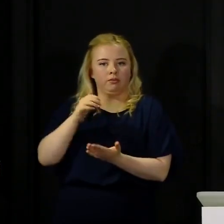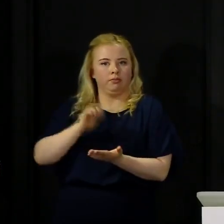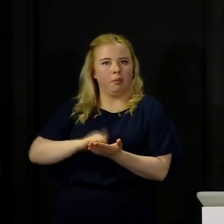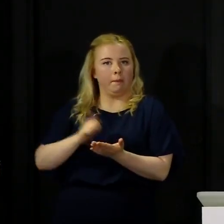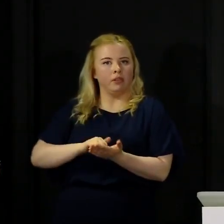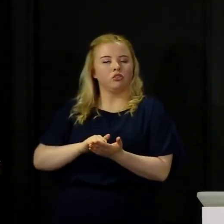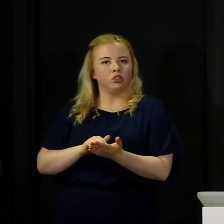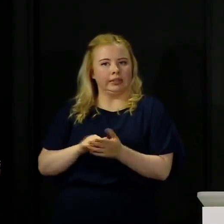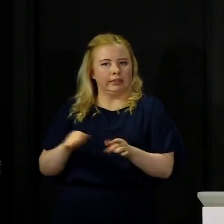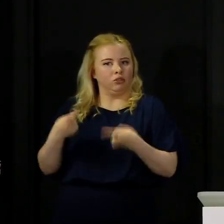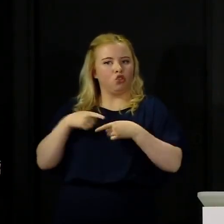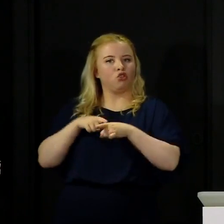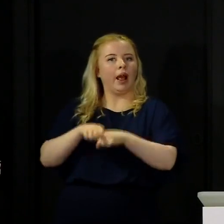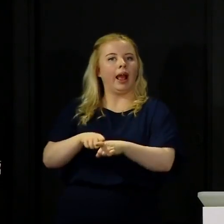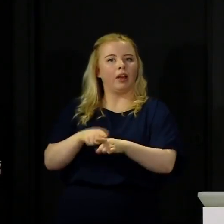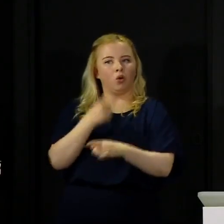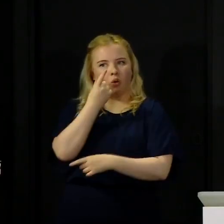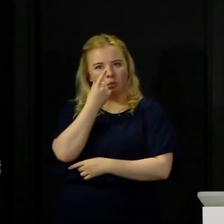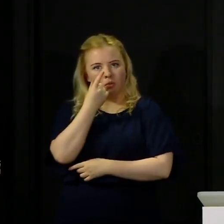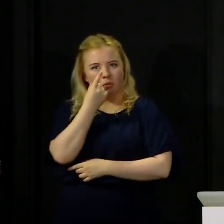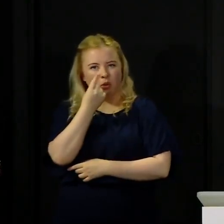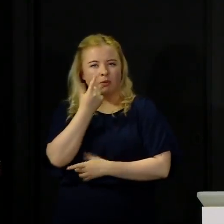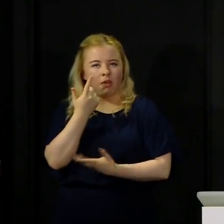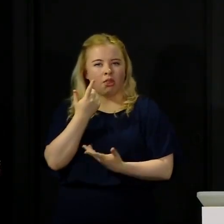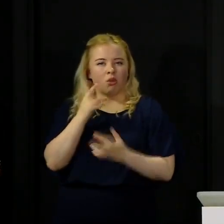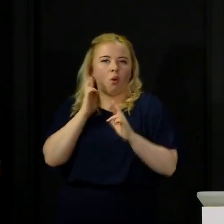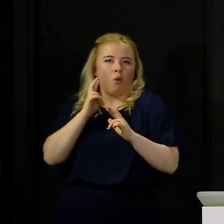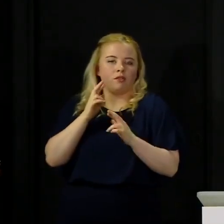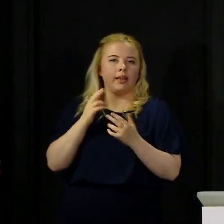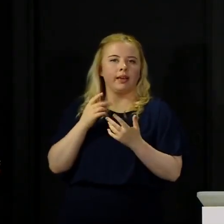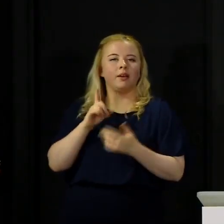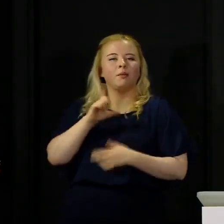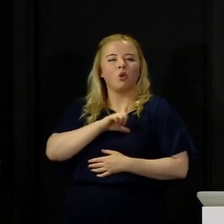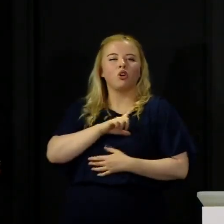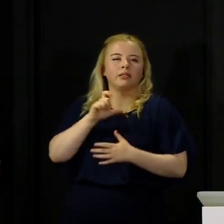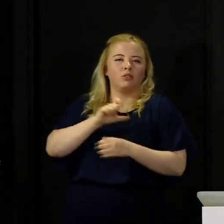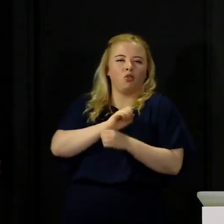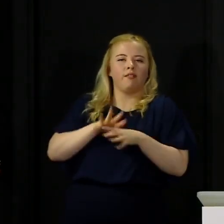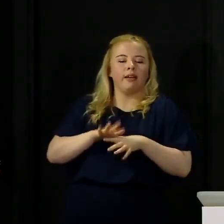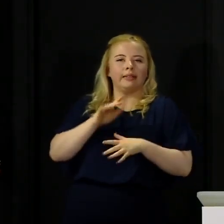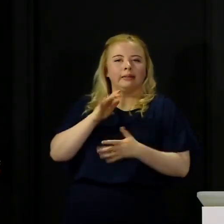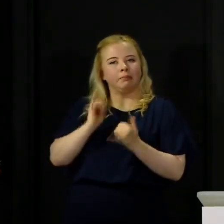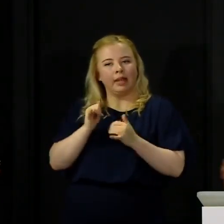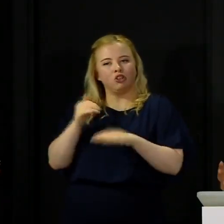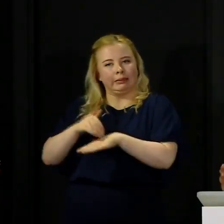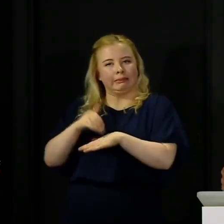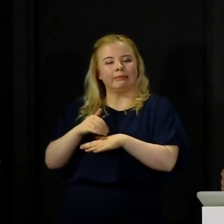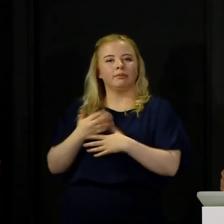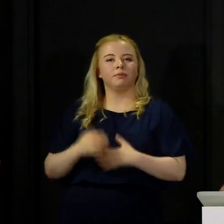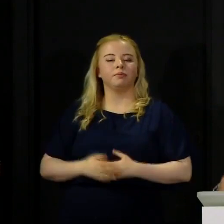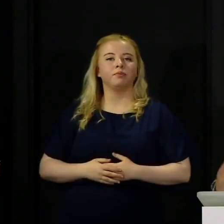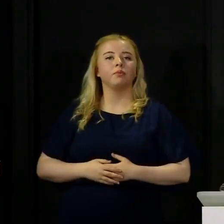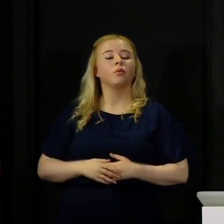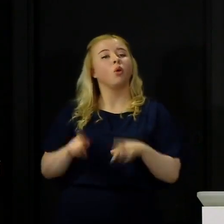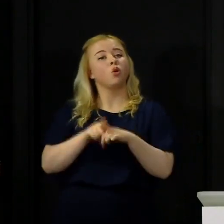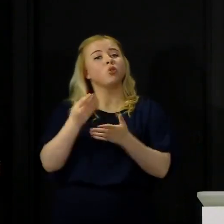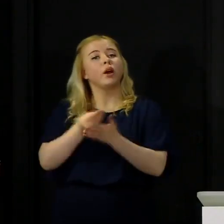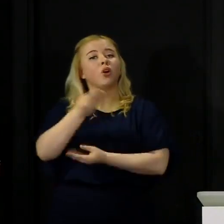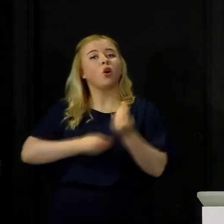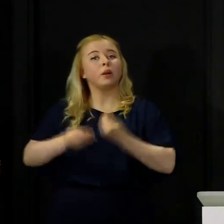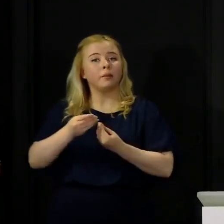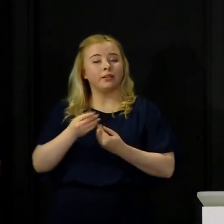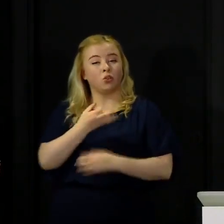to on track as possible for obvious reasons. In terms of the first part of your question, the Office of the Chief Economist publishes